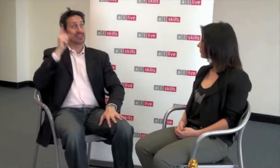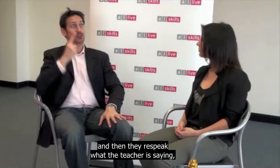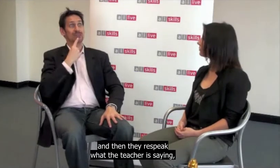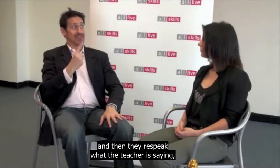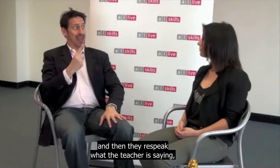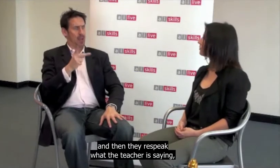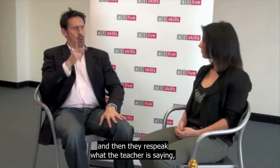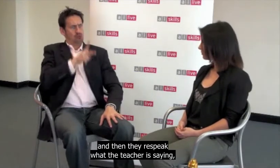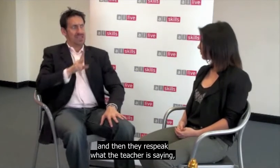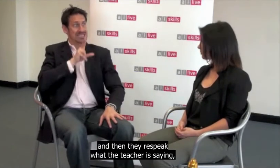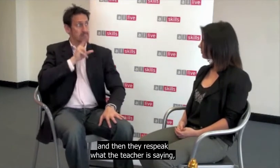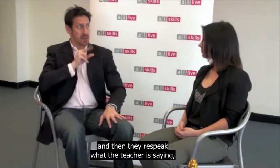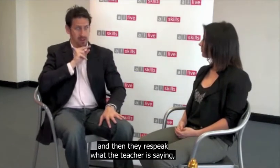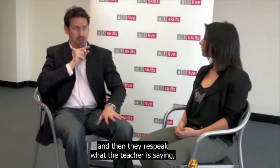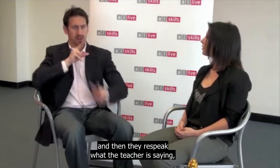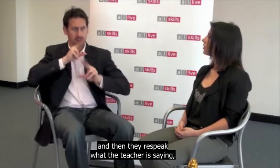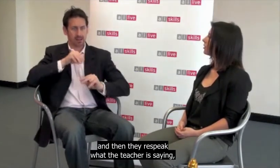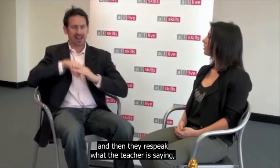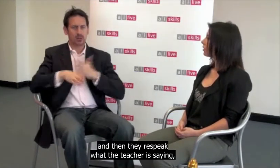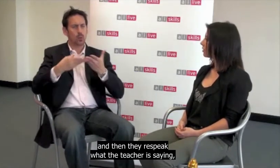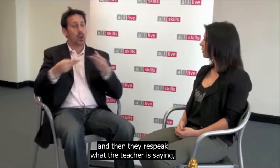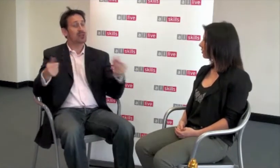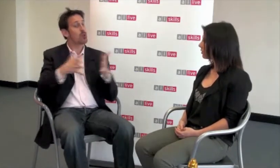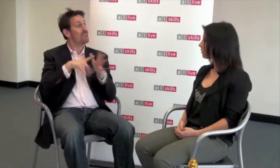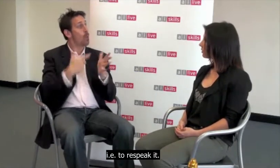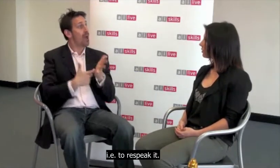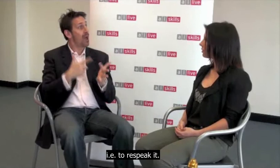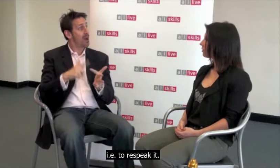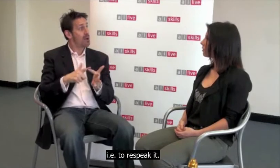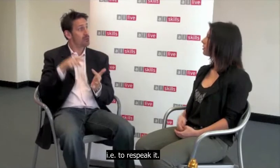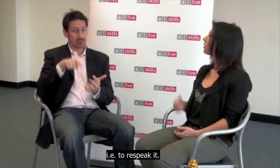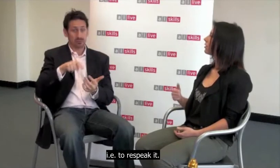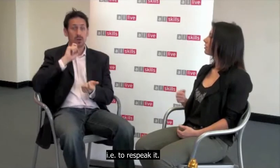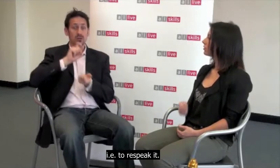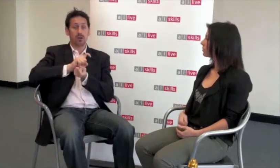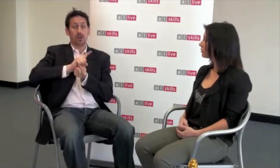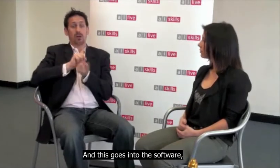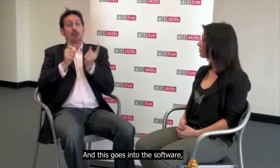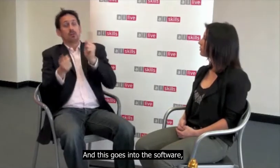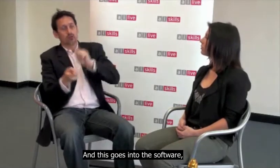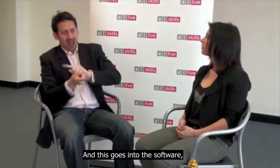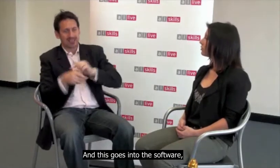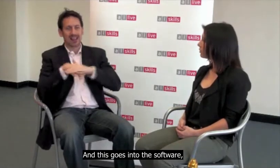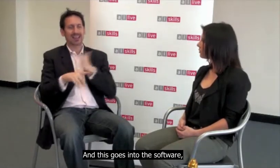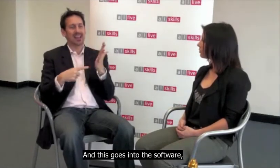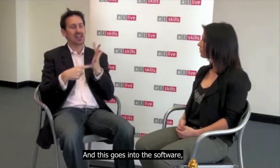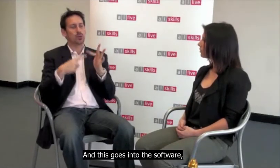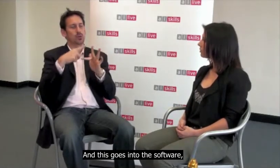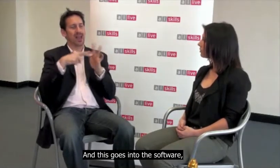then they re-speak what the teacher is saying, i.e. to re-speak it. And this goes into the software, which